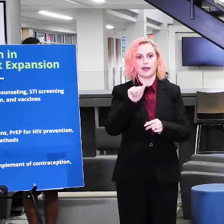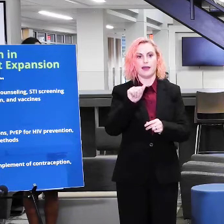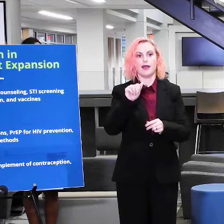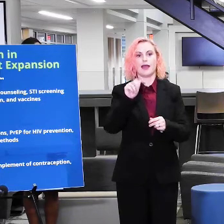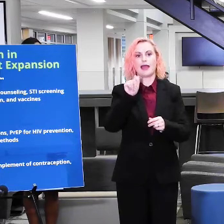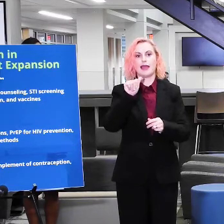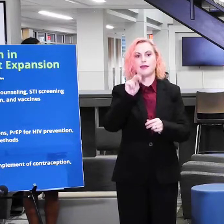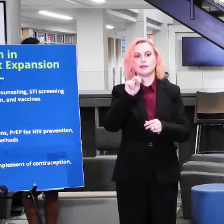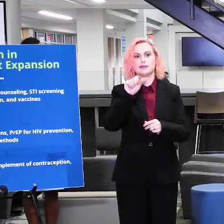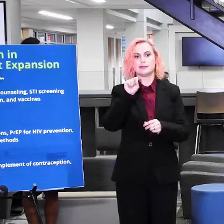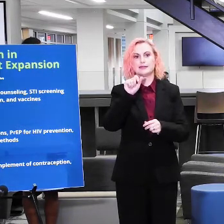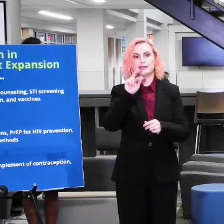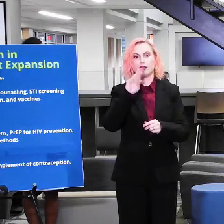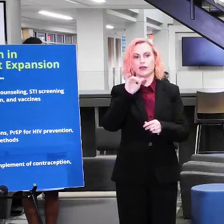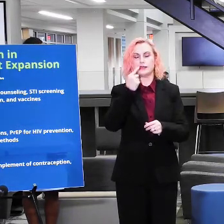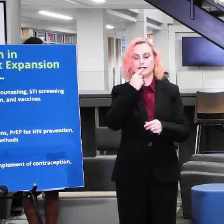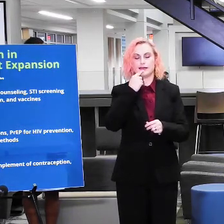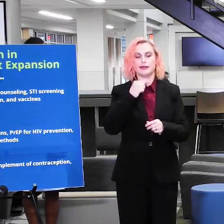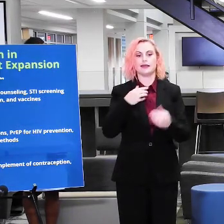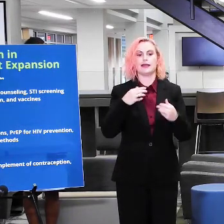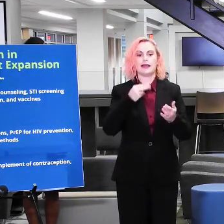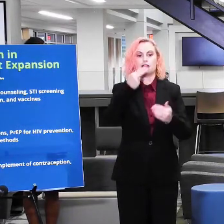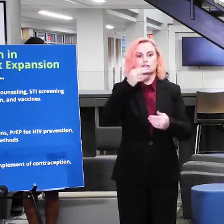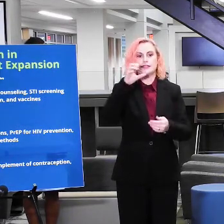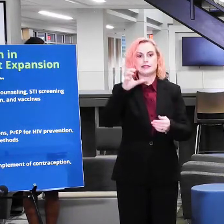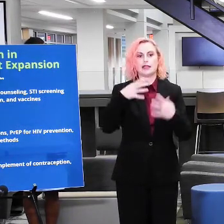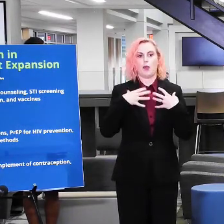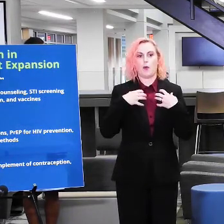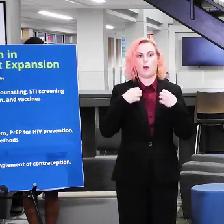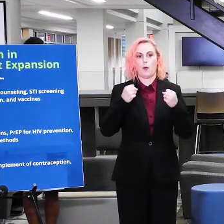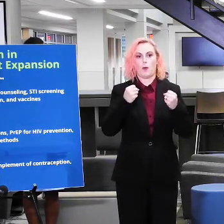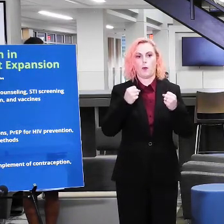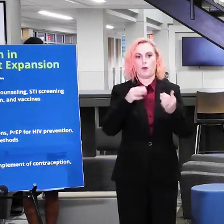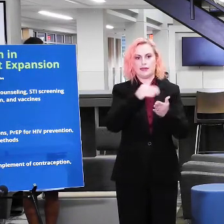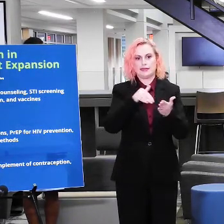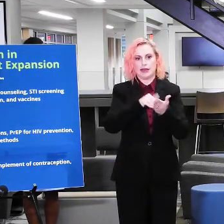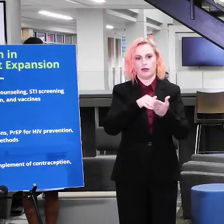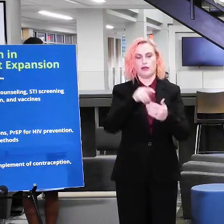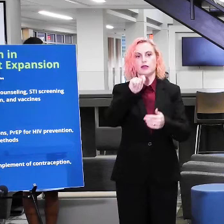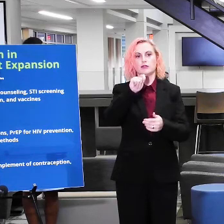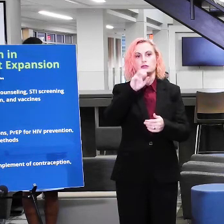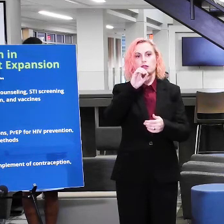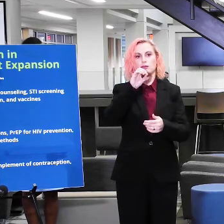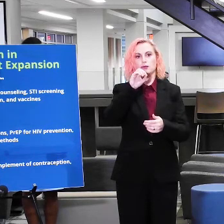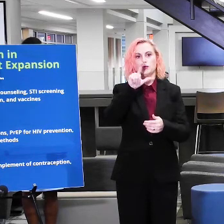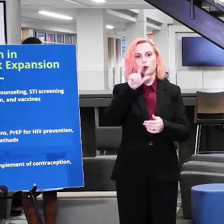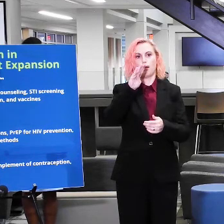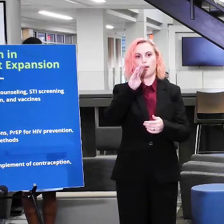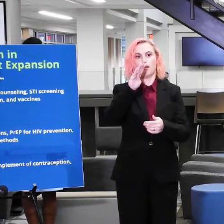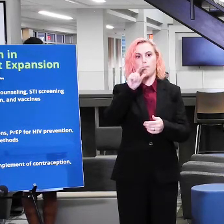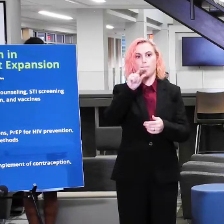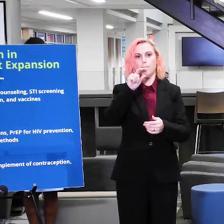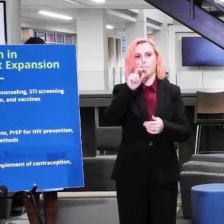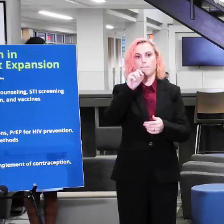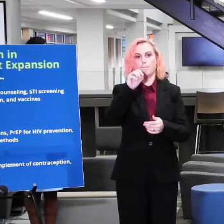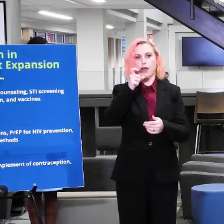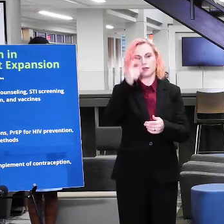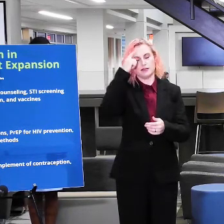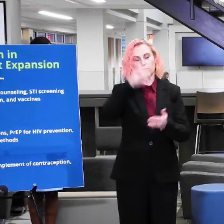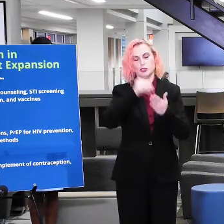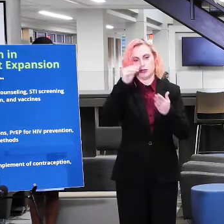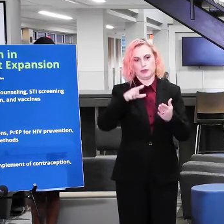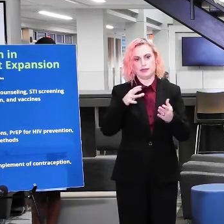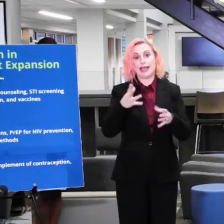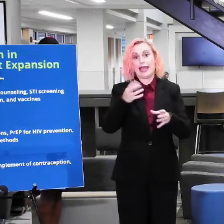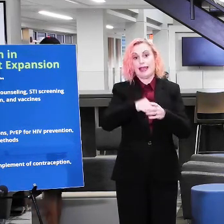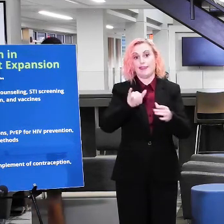said, HCC's Wellness Center is a toolbox for the students. Within that toolbox are free